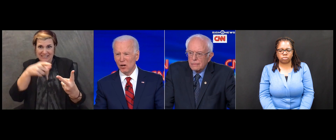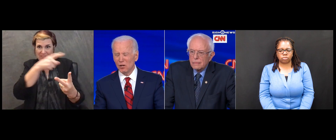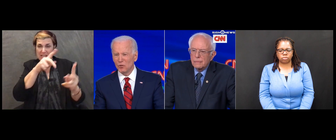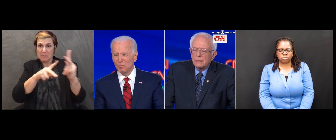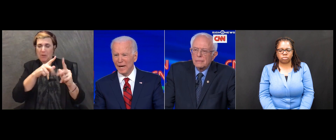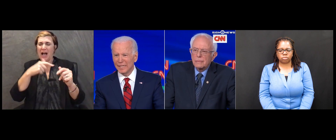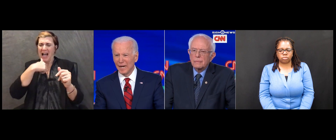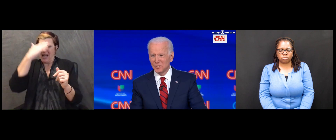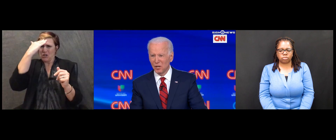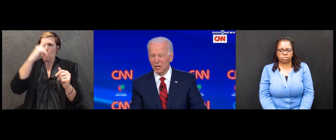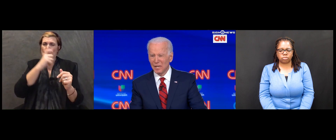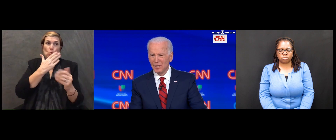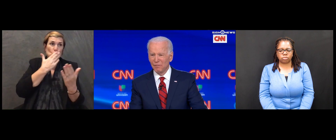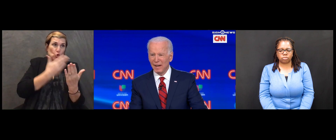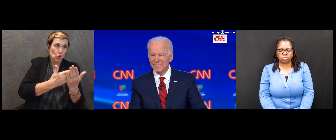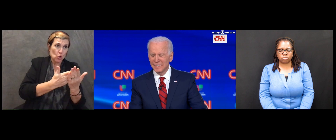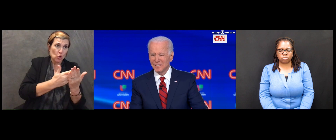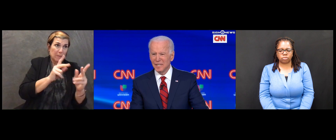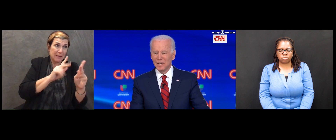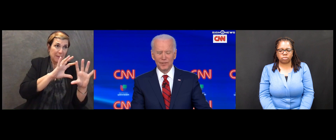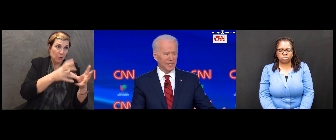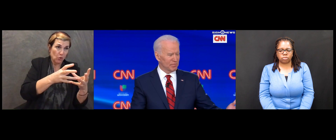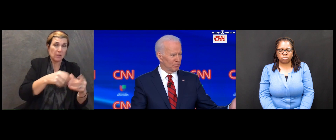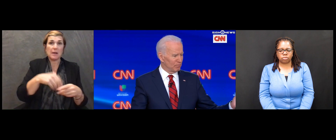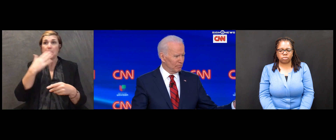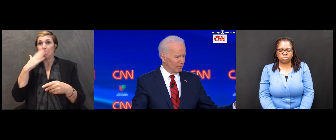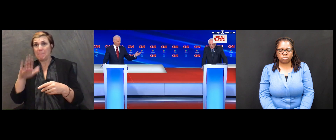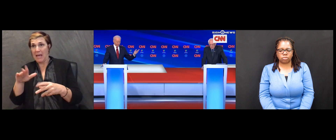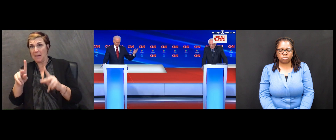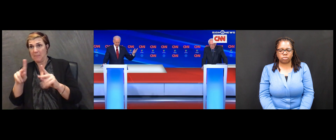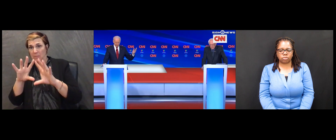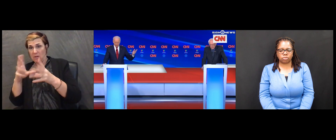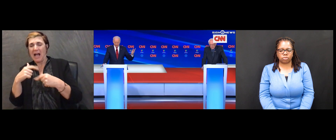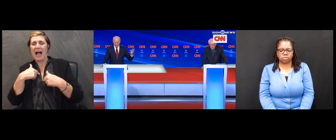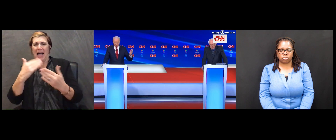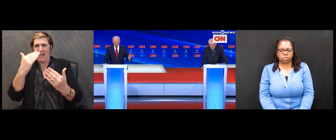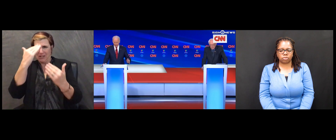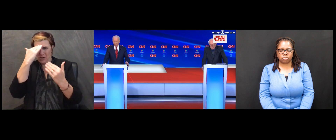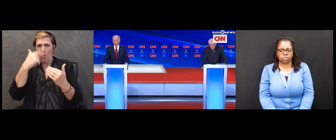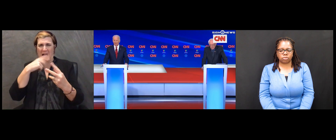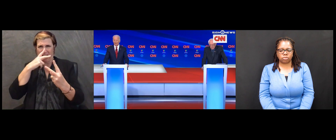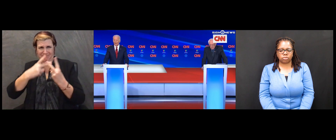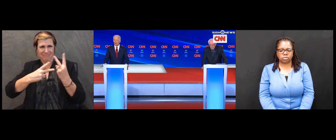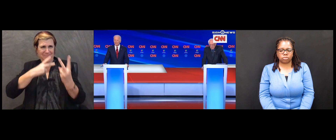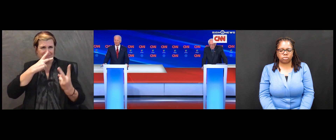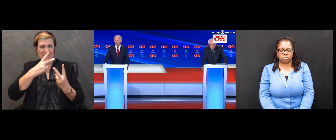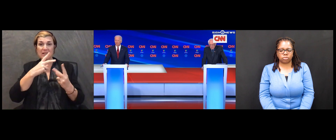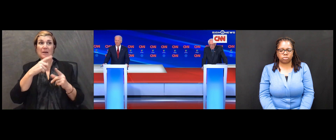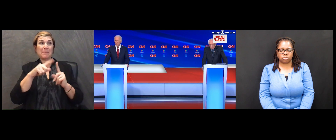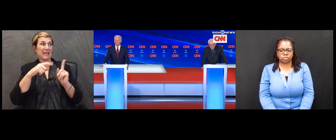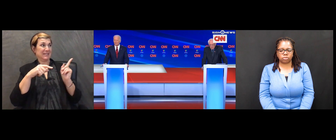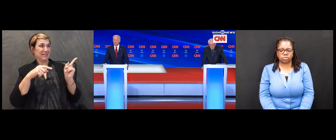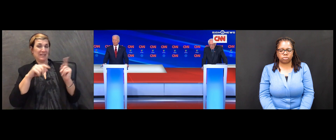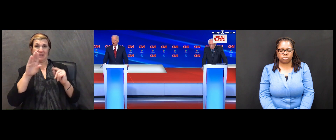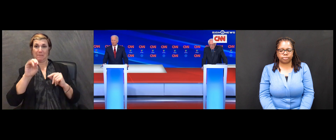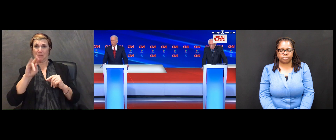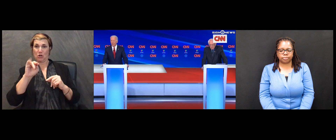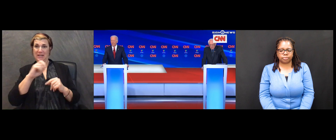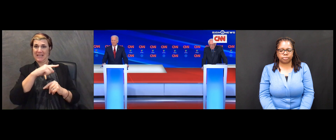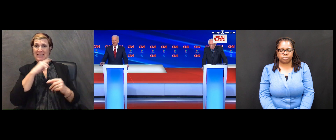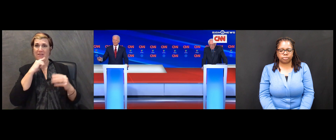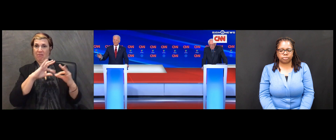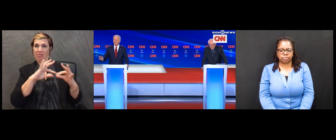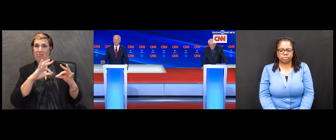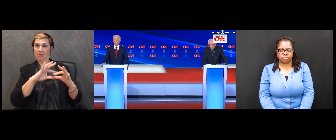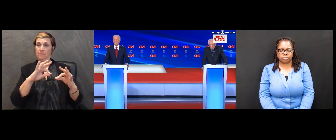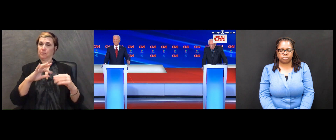guys are and who the bad guys are. The fact is, this Bernie's notion about how he embraces folks like